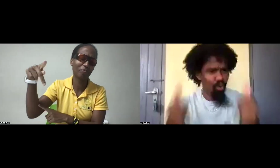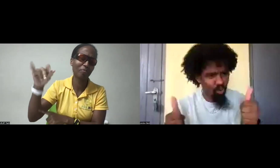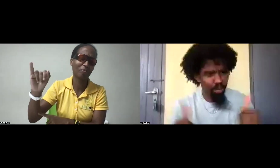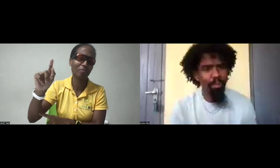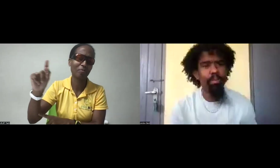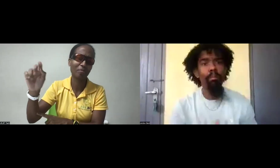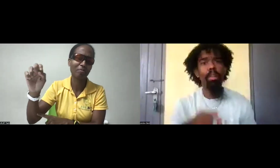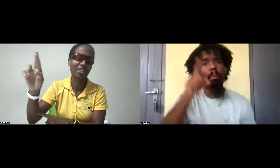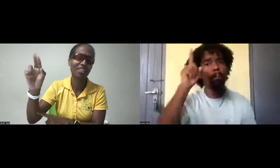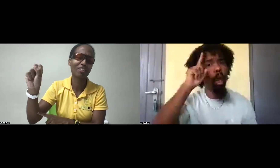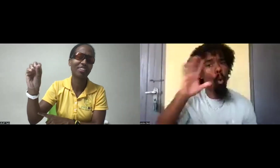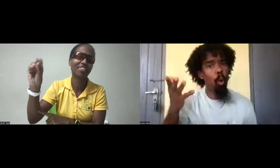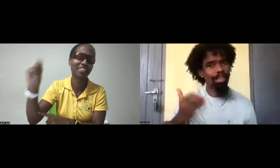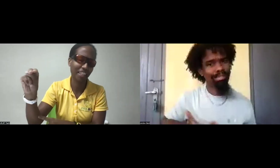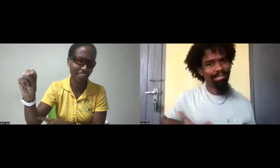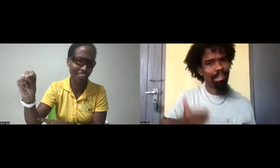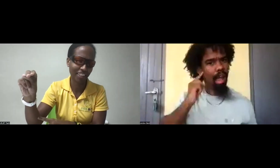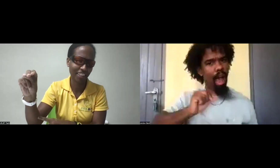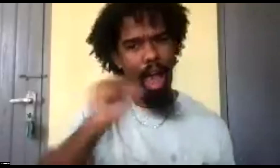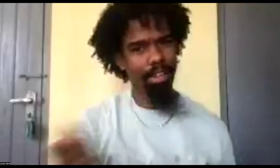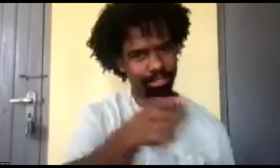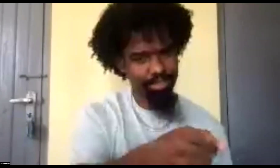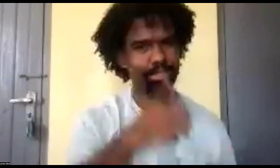Zandria Peterson.